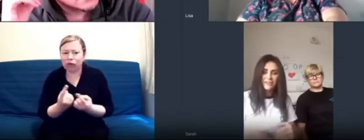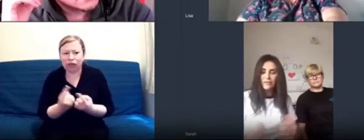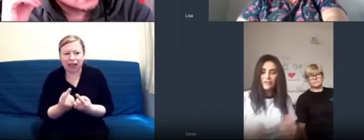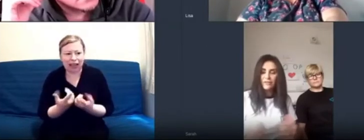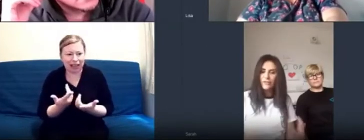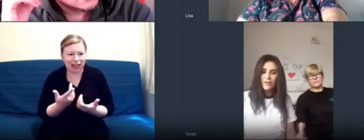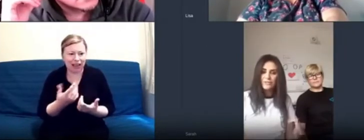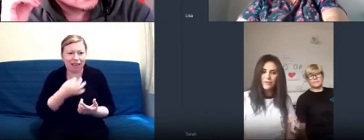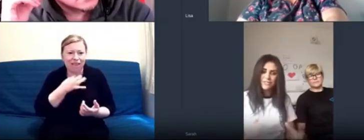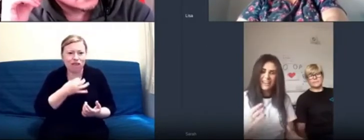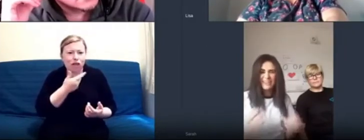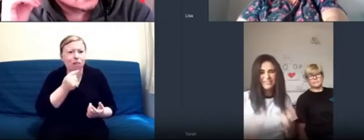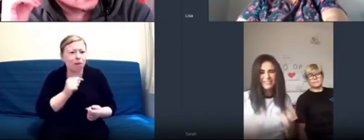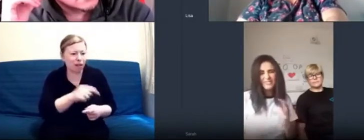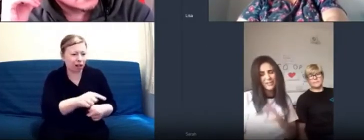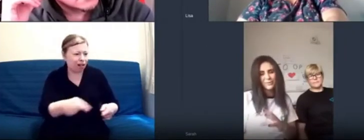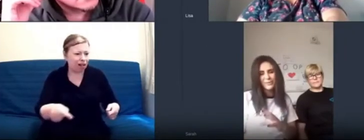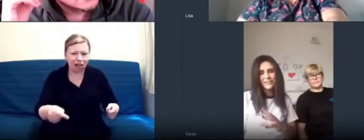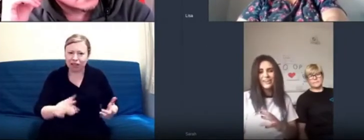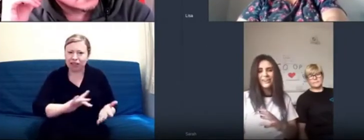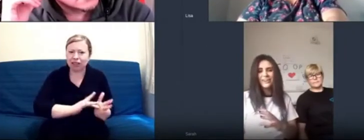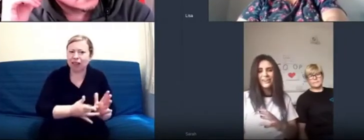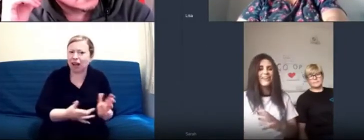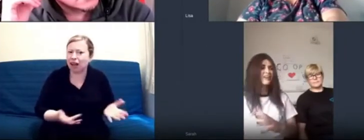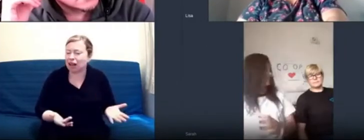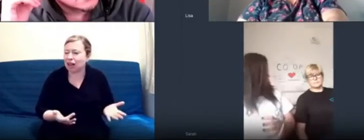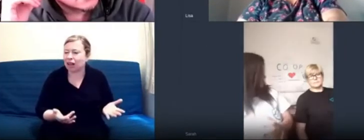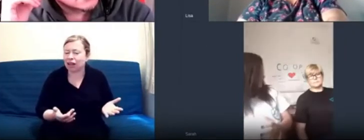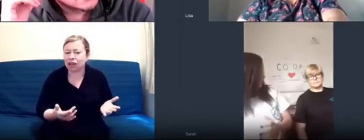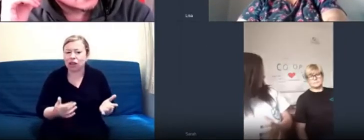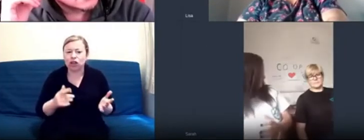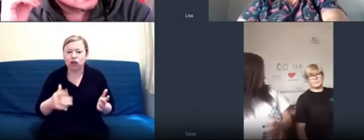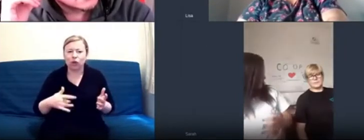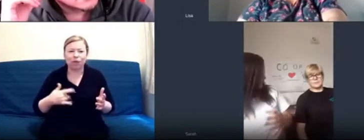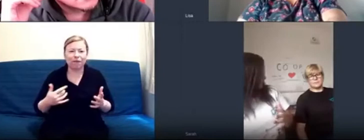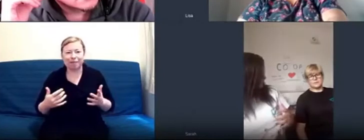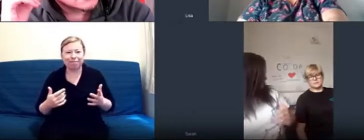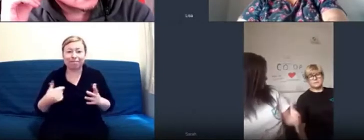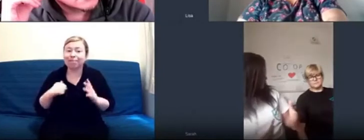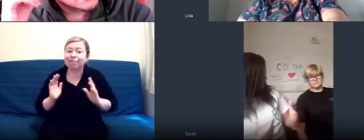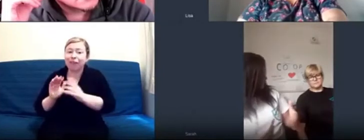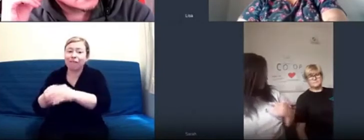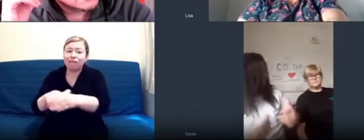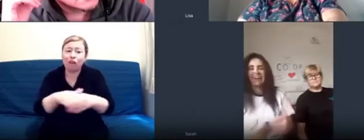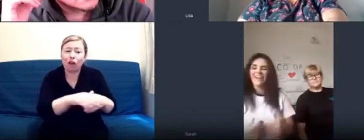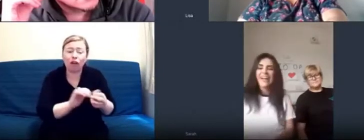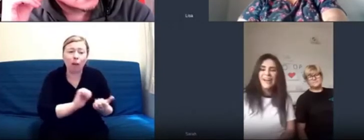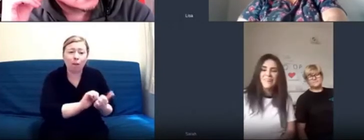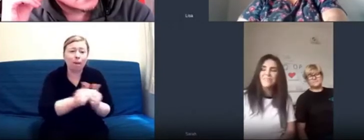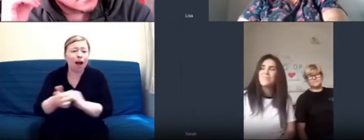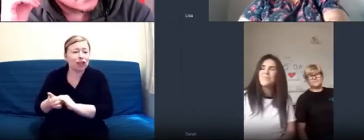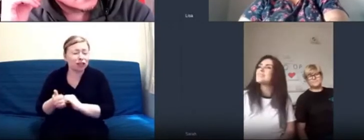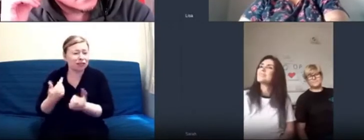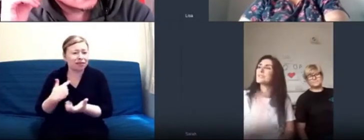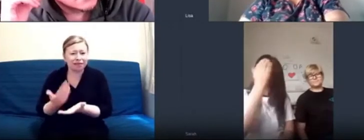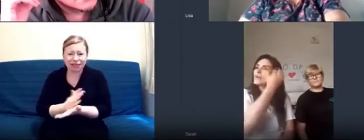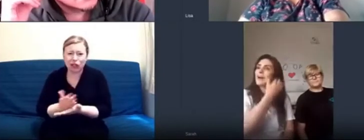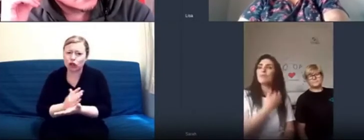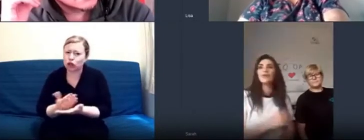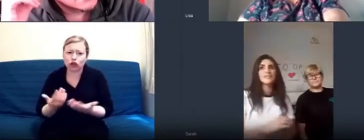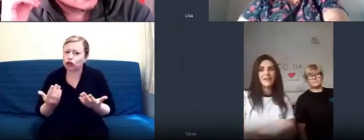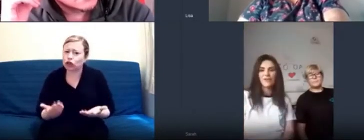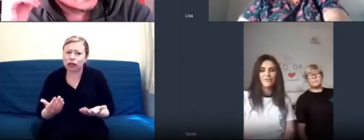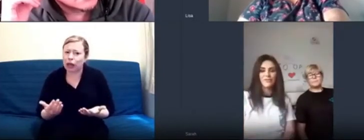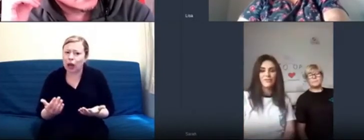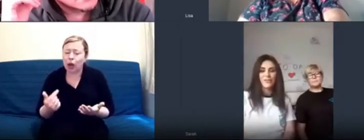place. Yeah. That. So we're kind of stuck between a rock and a hard place? Yeah. So